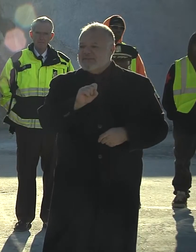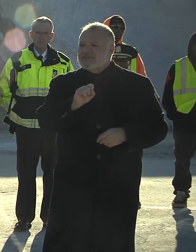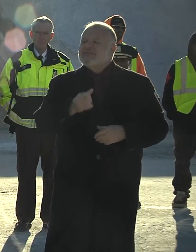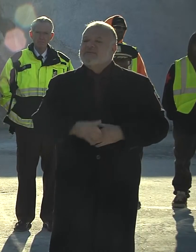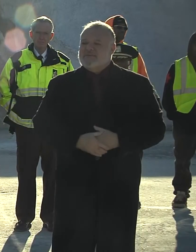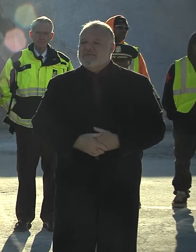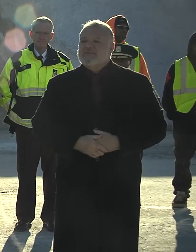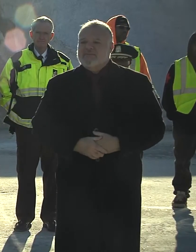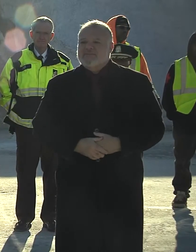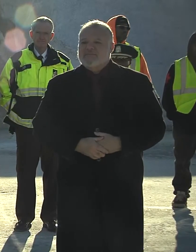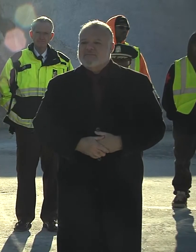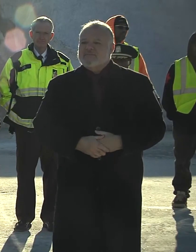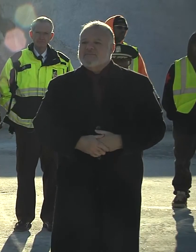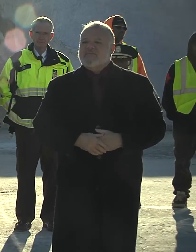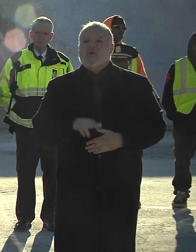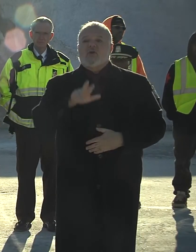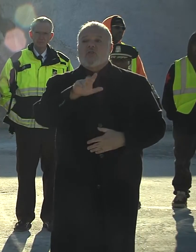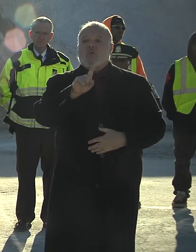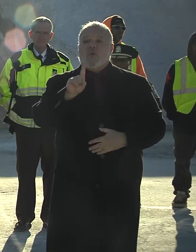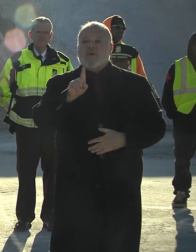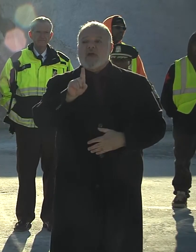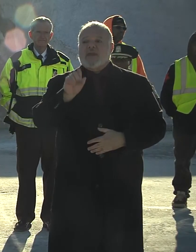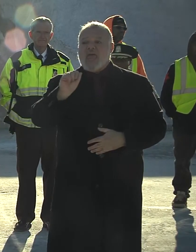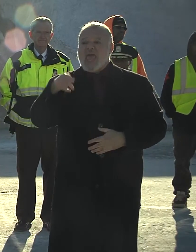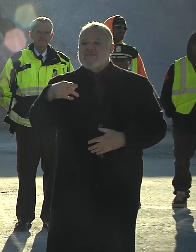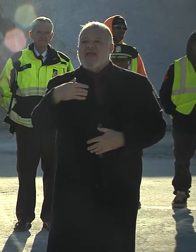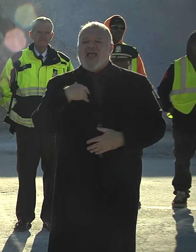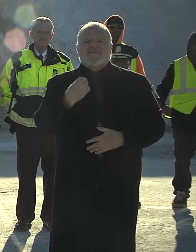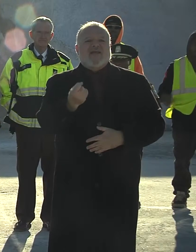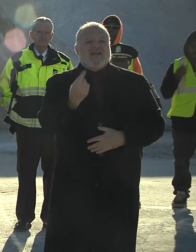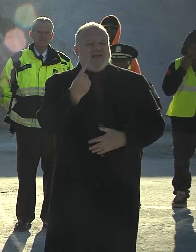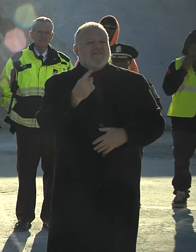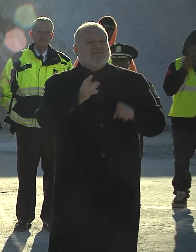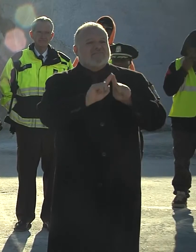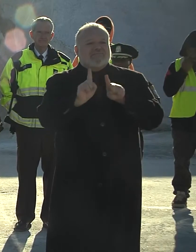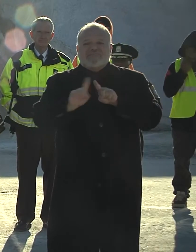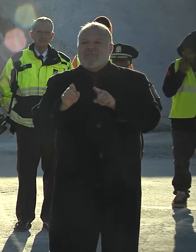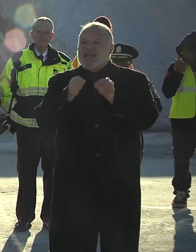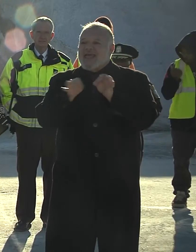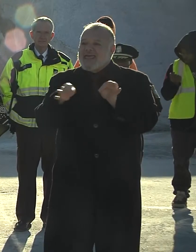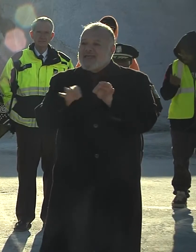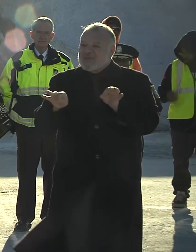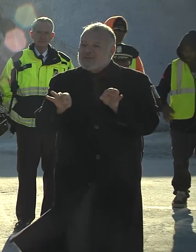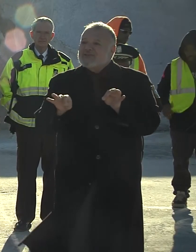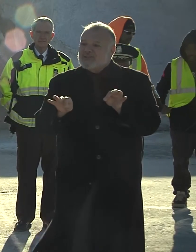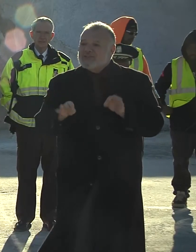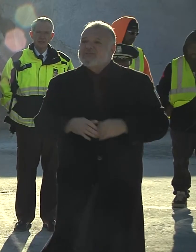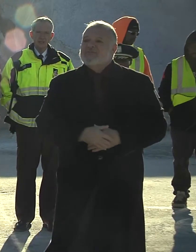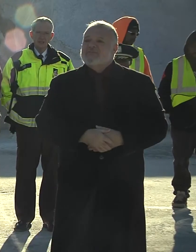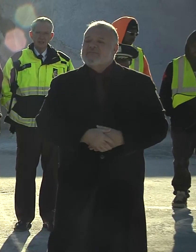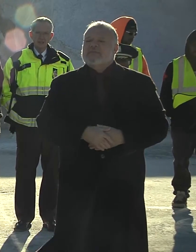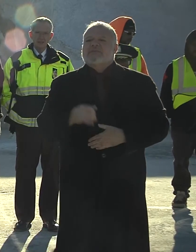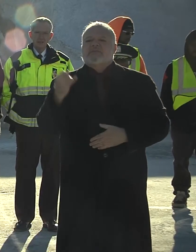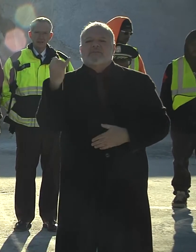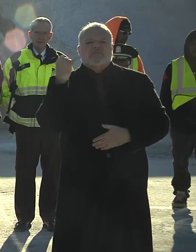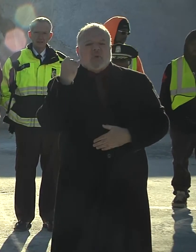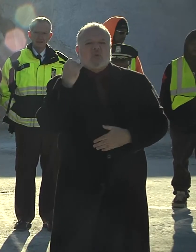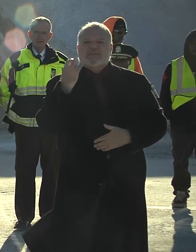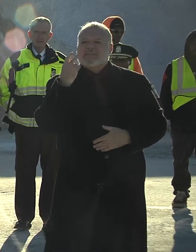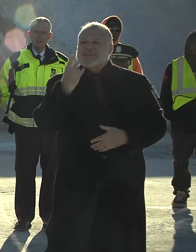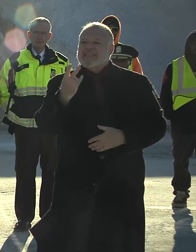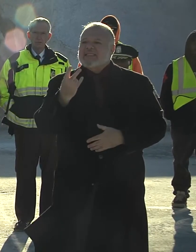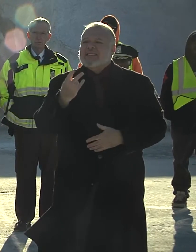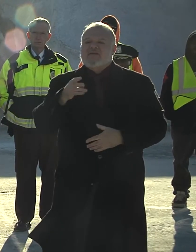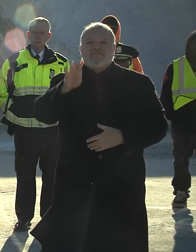languages on the 301 app. You can upload any concerning photos of fire hydrants covered in snow, unshoveled handicap